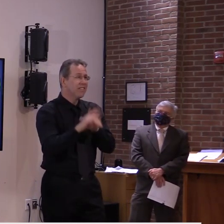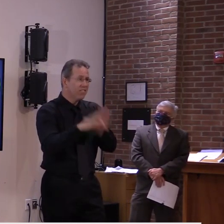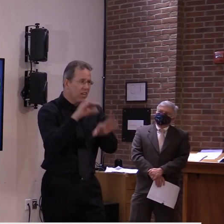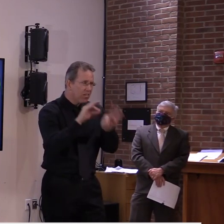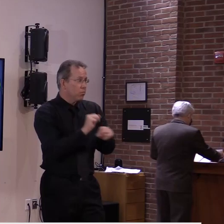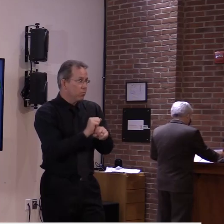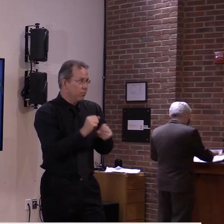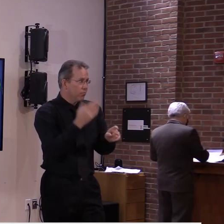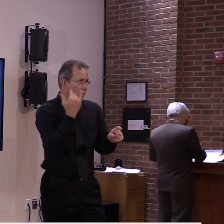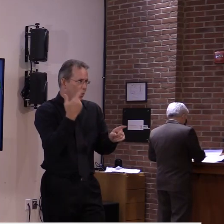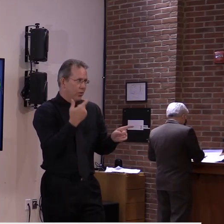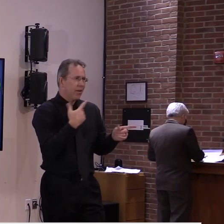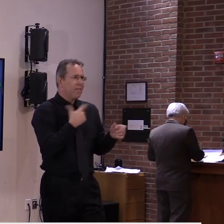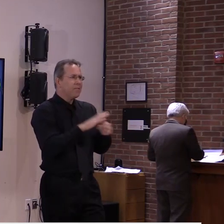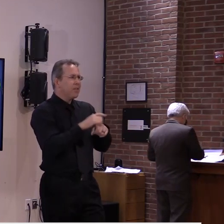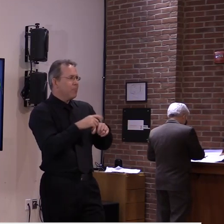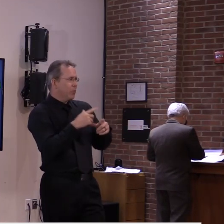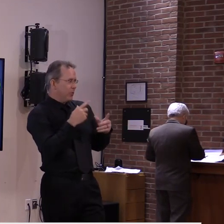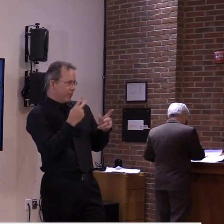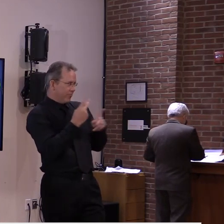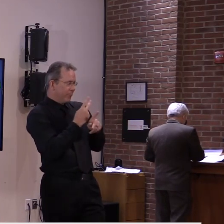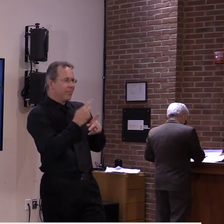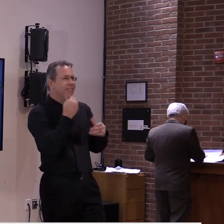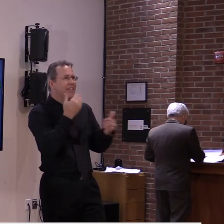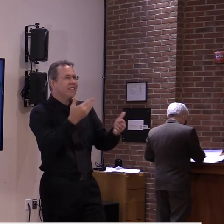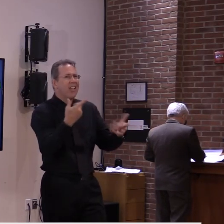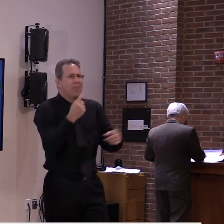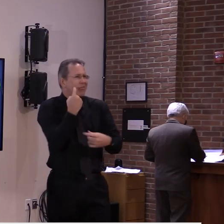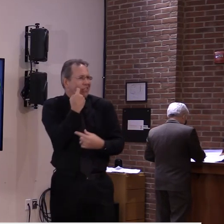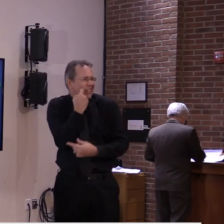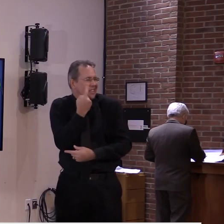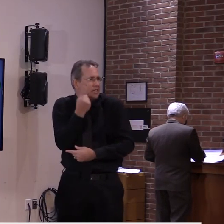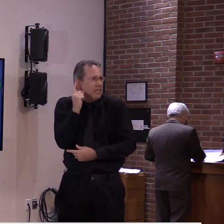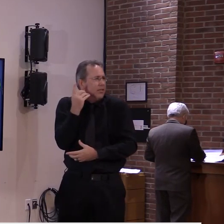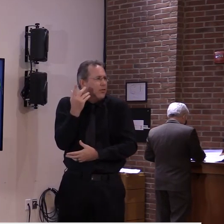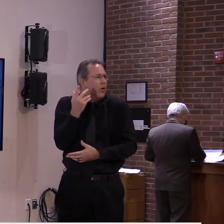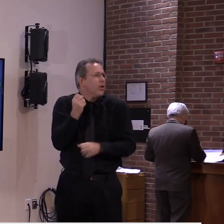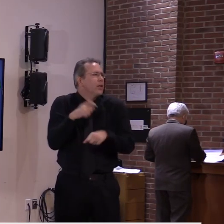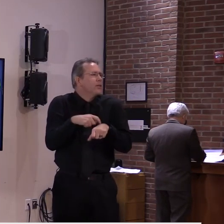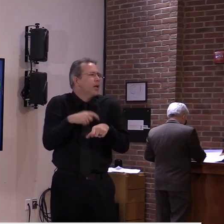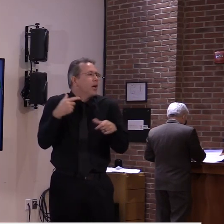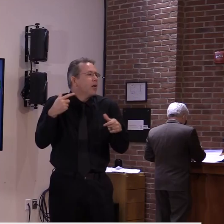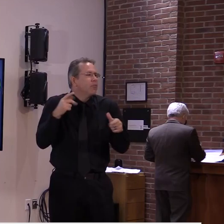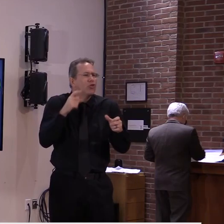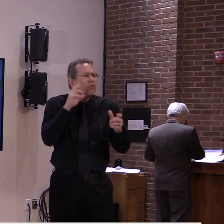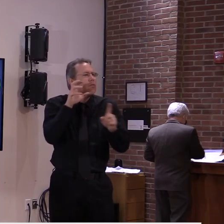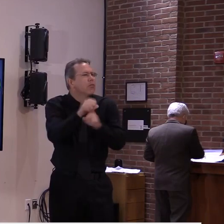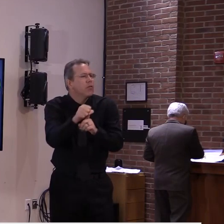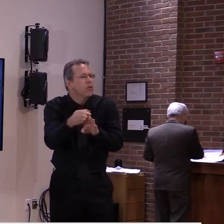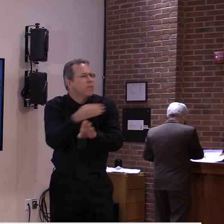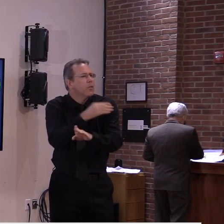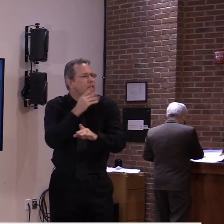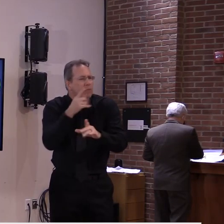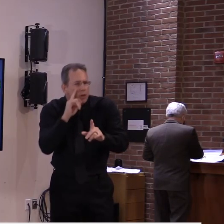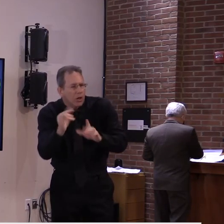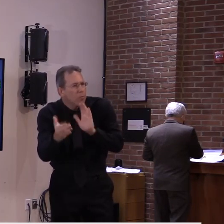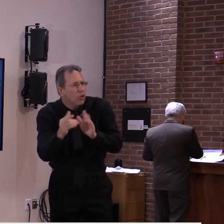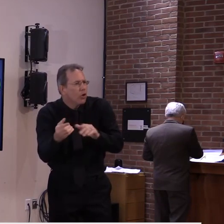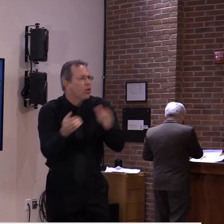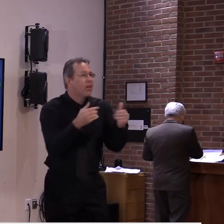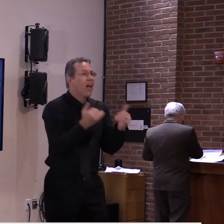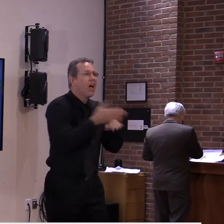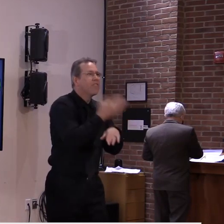would expect to find some correlation. We won't know that for a number of days, because the reason this is